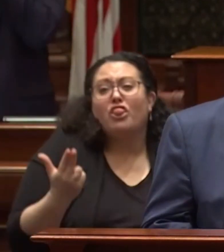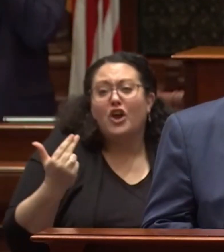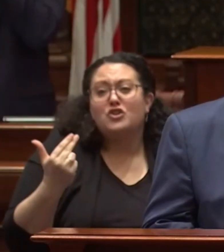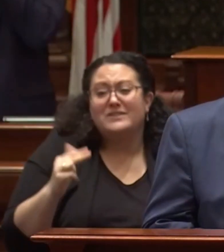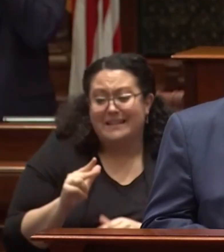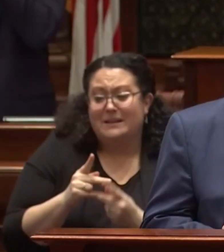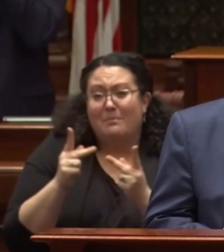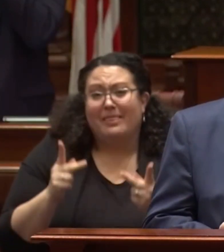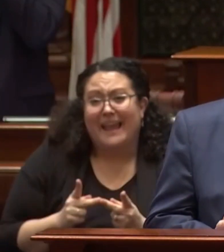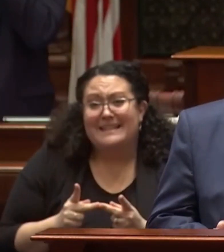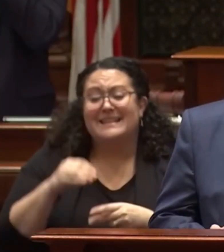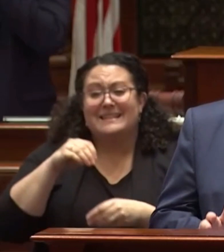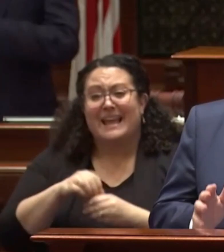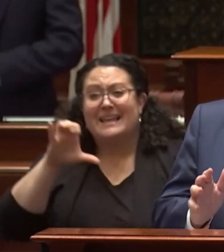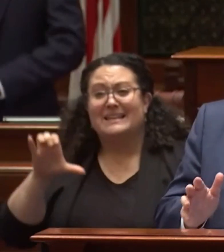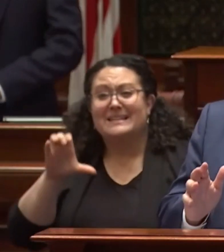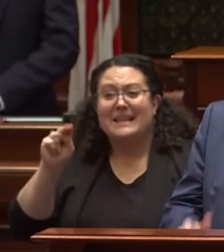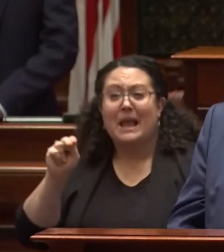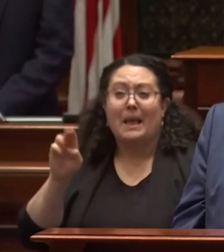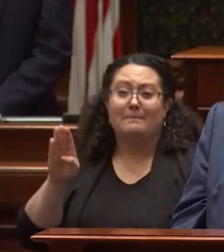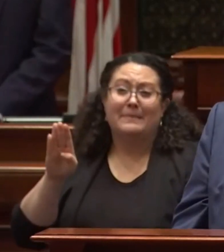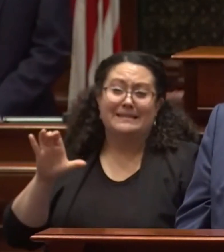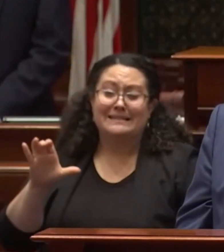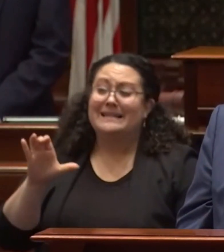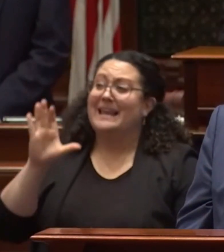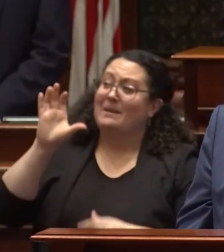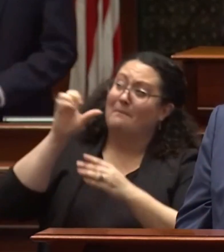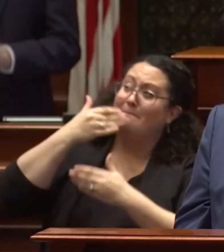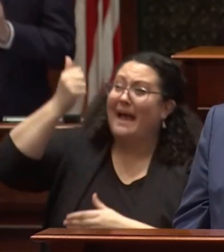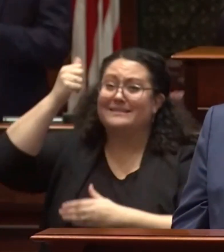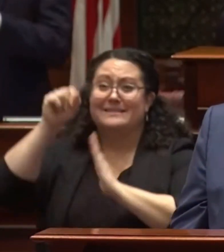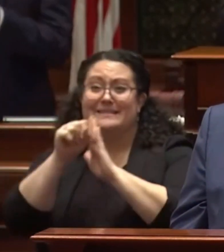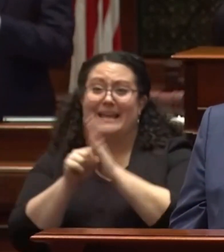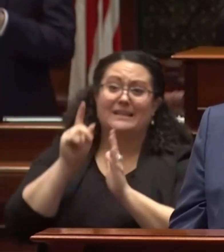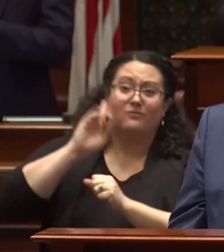13 spots in CNBC's Best States for Business.